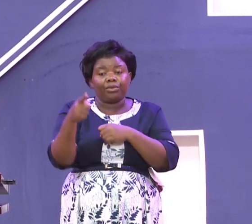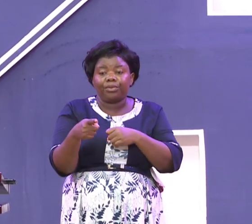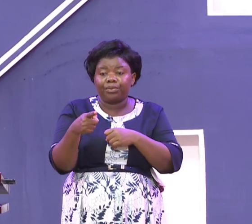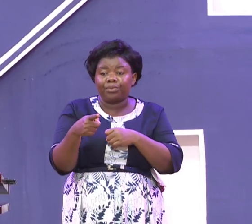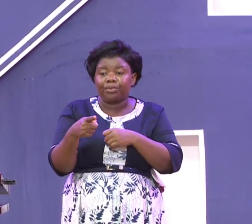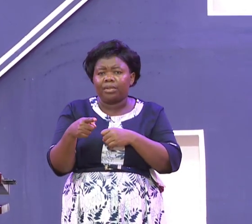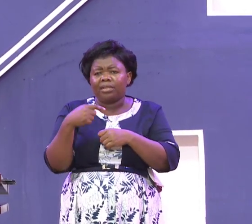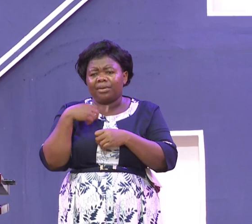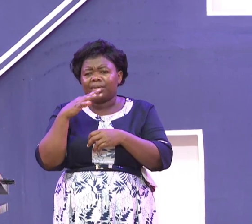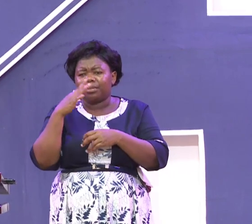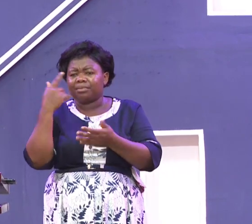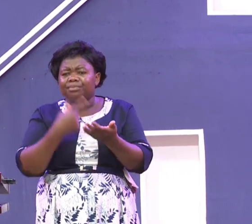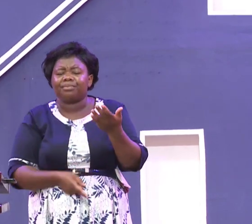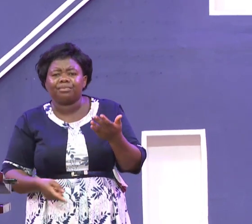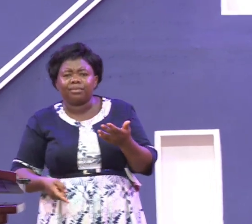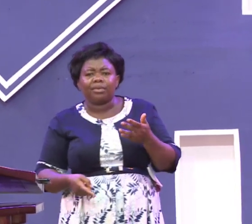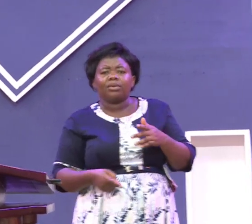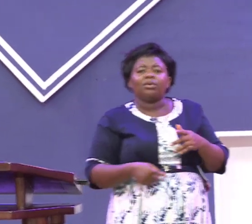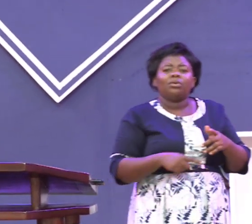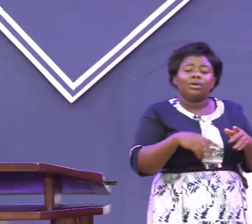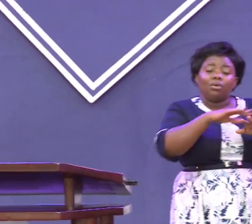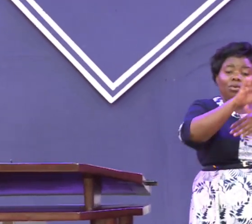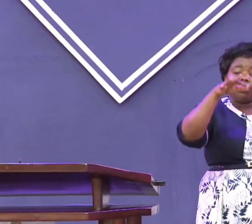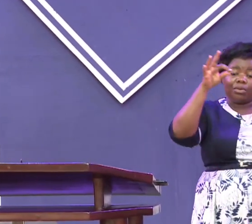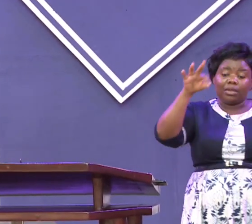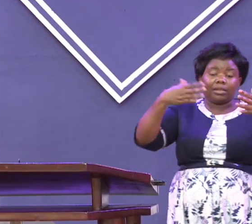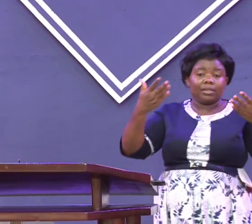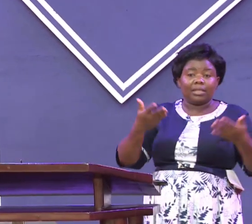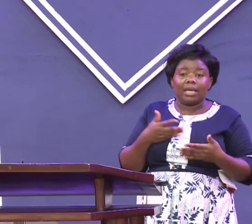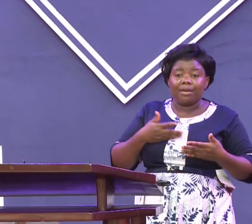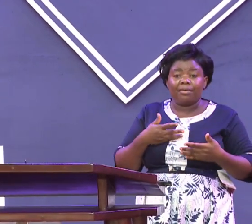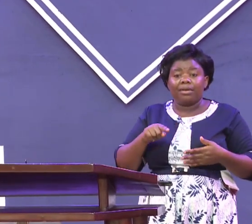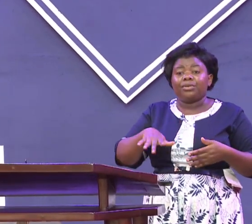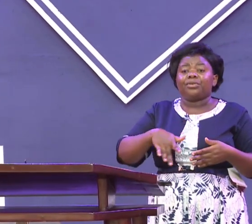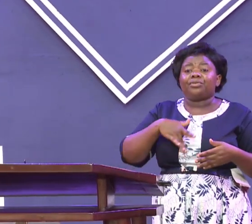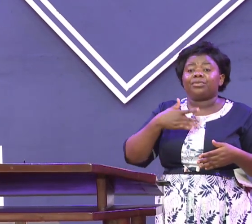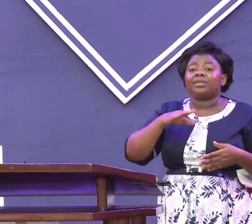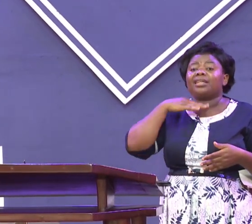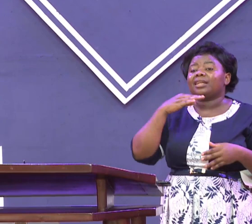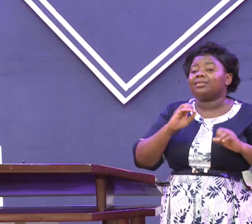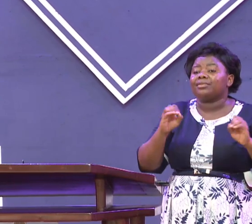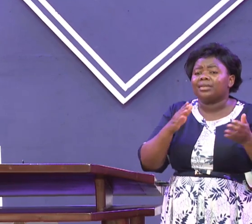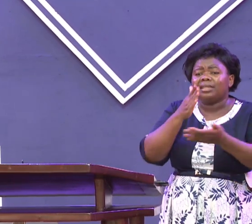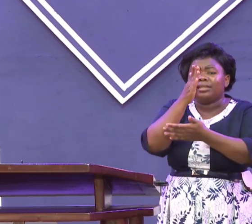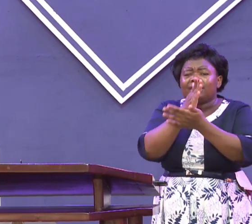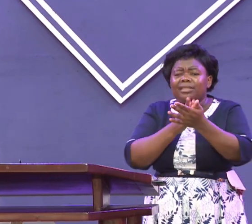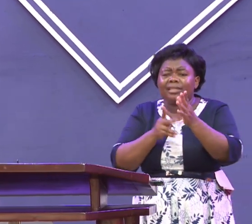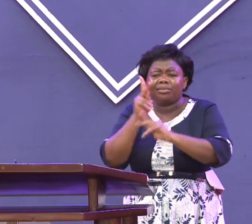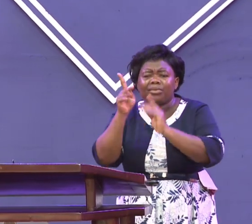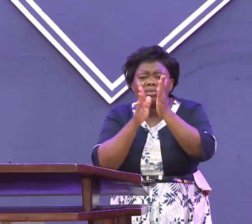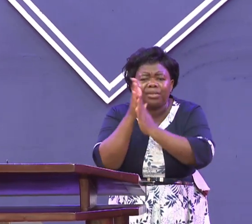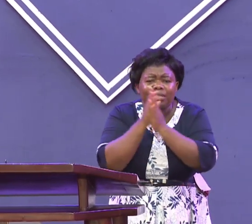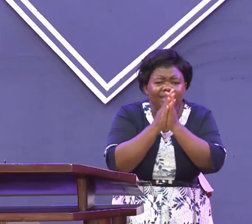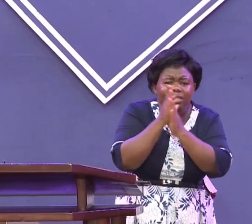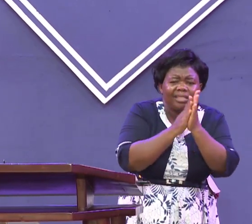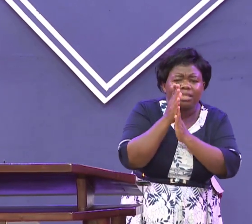for you. Mukimanyi nti bye tulina leero byowulira nga gwe tebikumala. Waliwo abakwegomba okutuuka ku